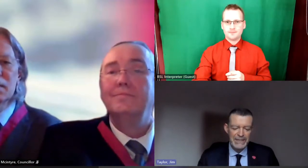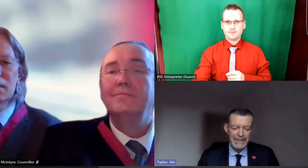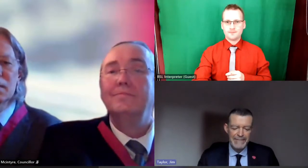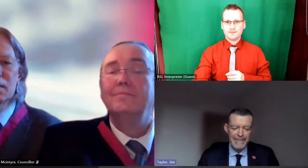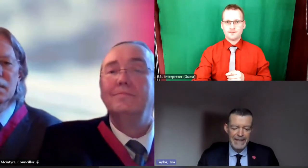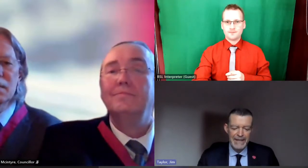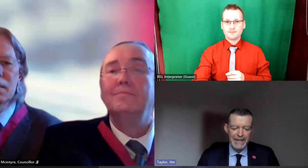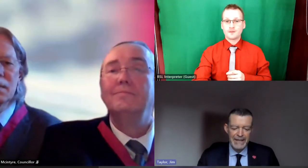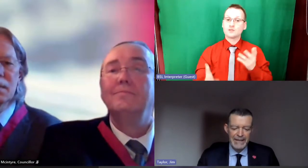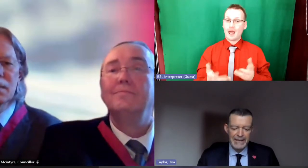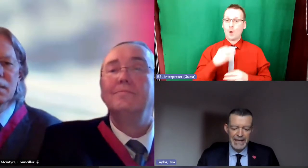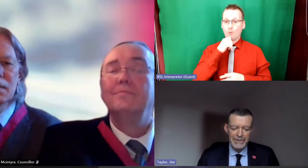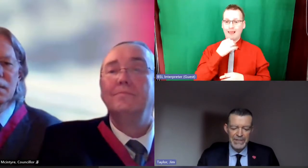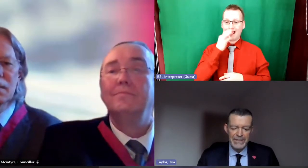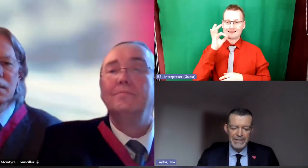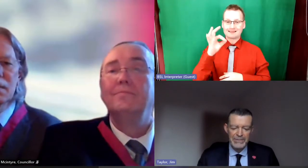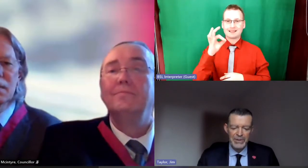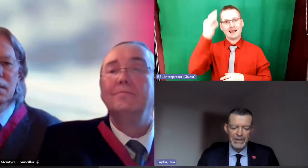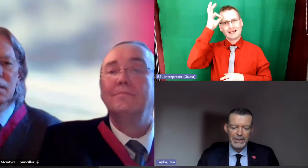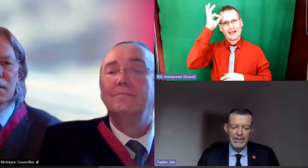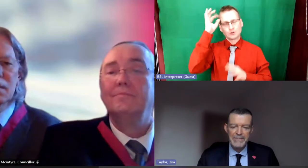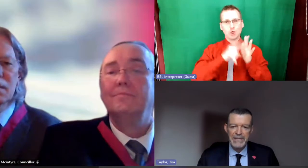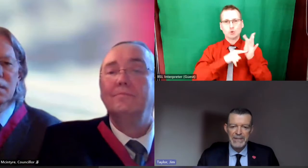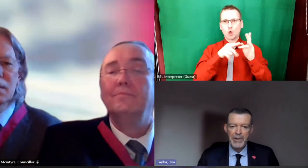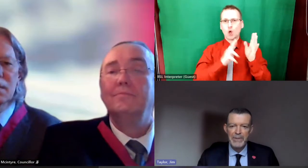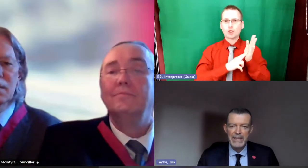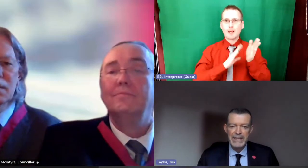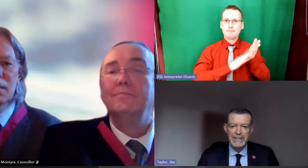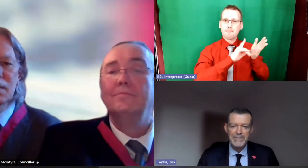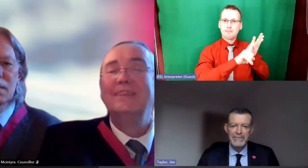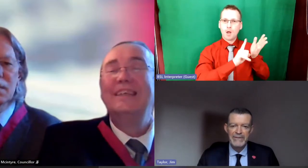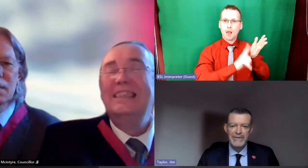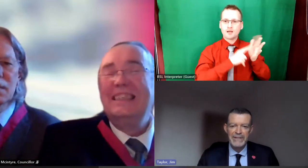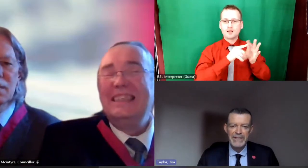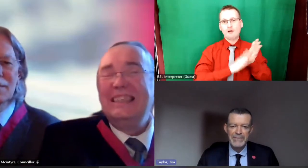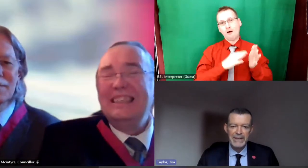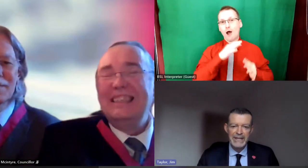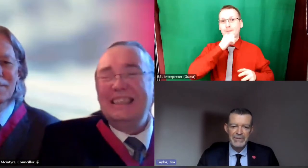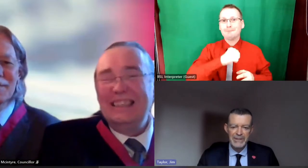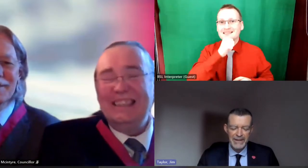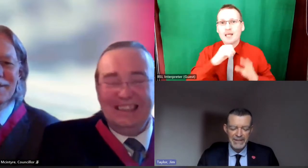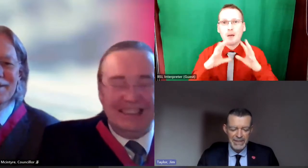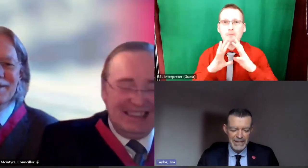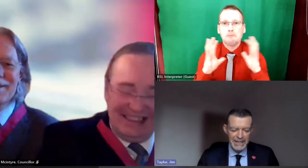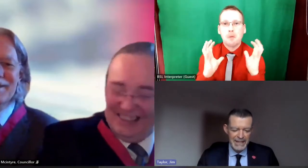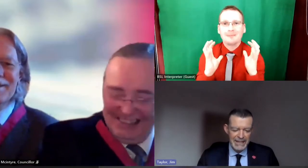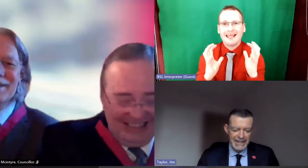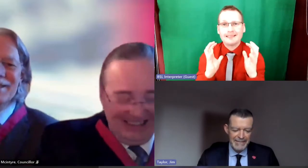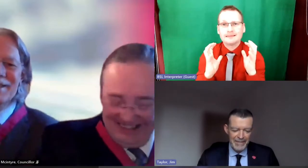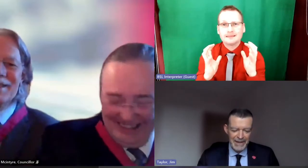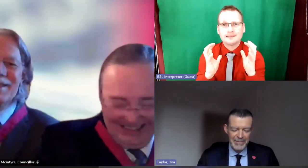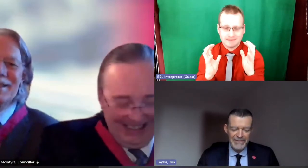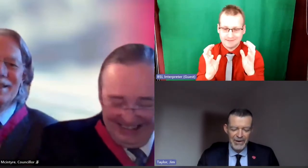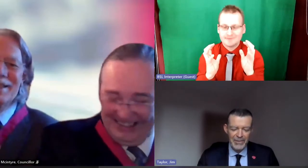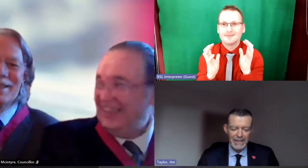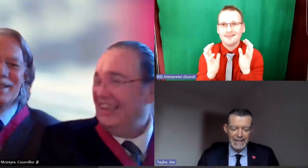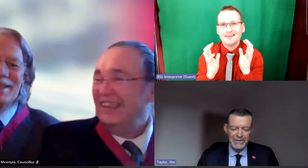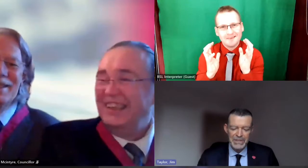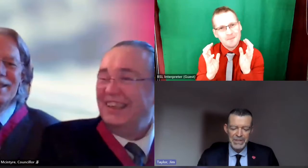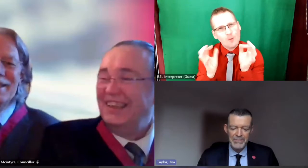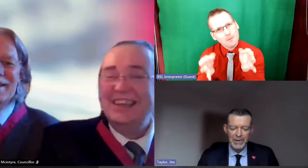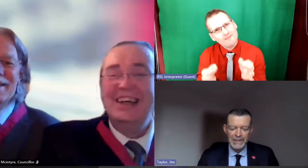ask Councillor John Mullen, or Mr. Pumpkin, as he's been referred to by Councillor Barnes. I'll be